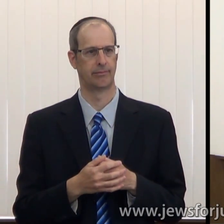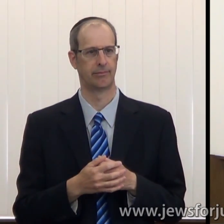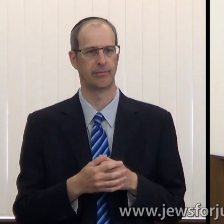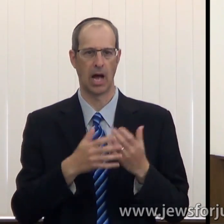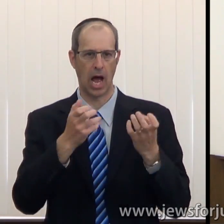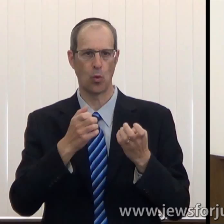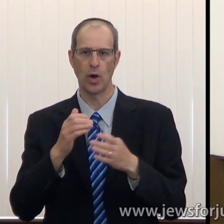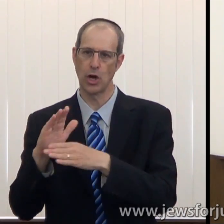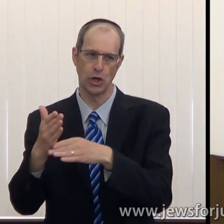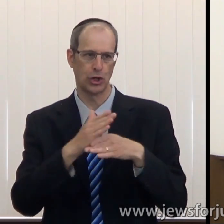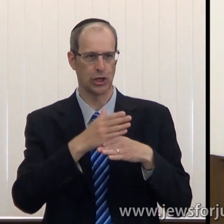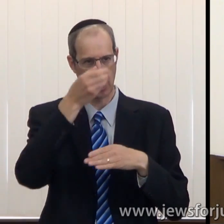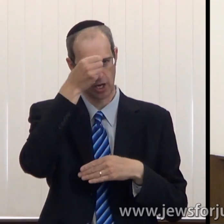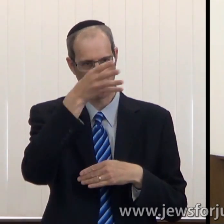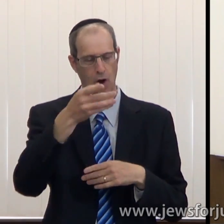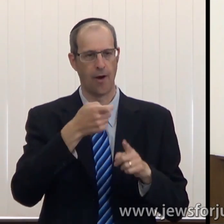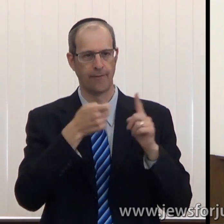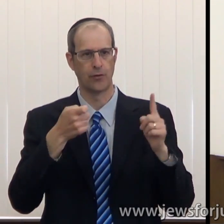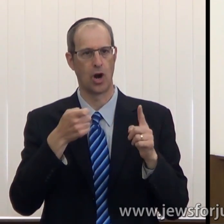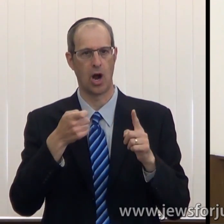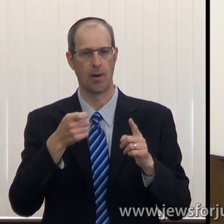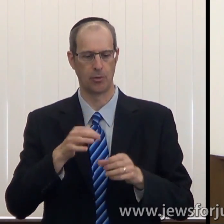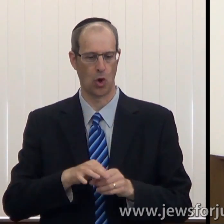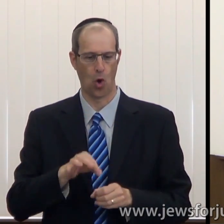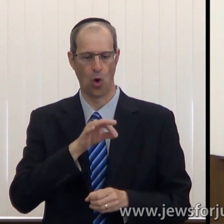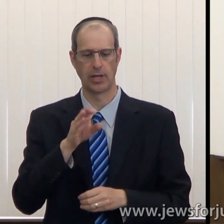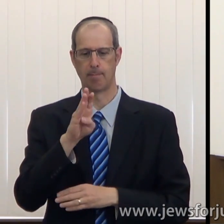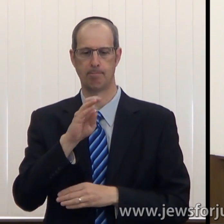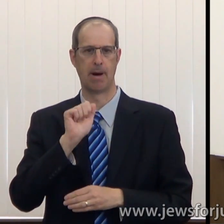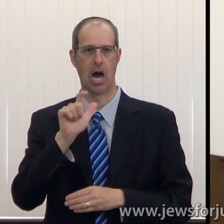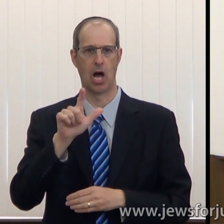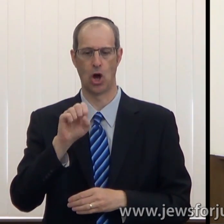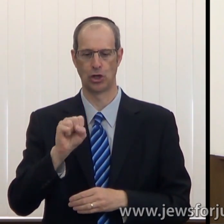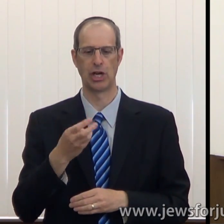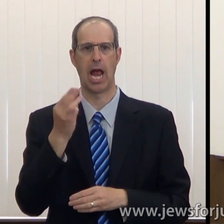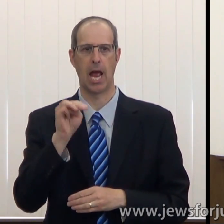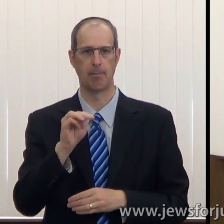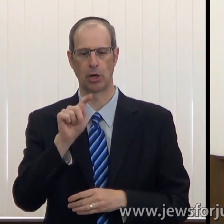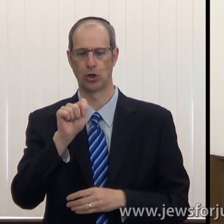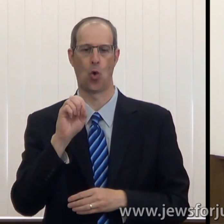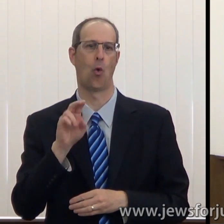I want to share an answer from the holy Baal Shem Tov.